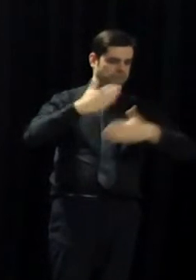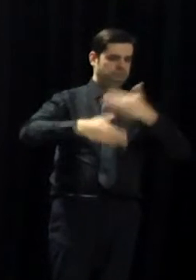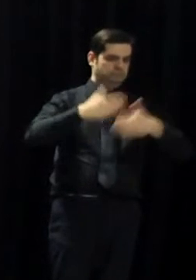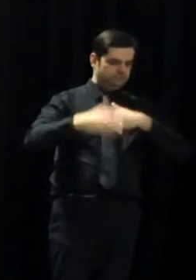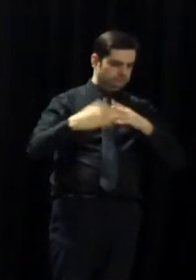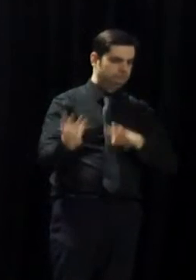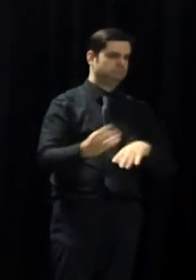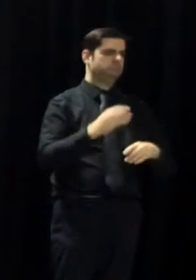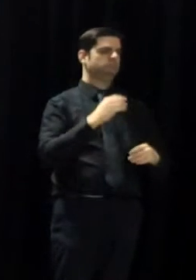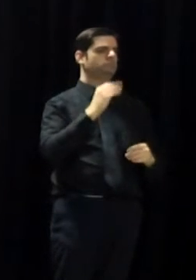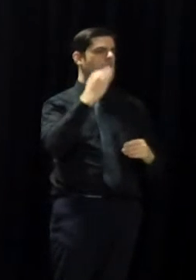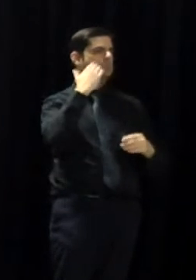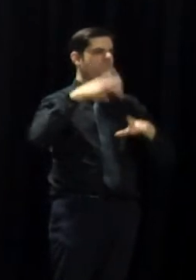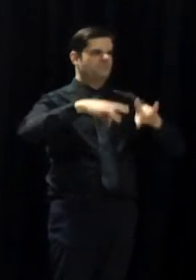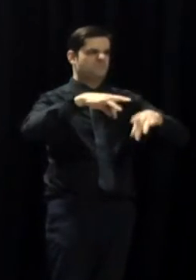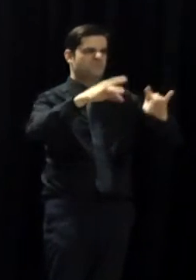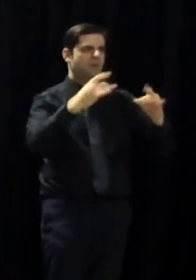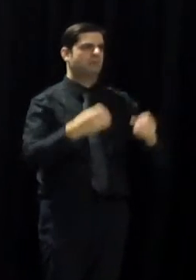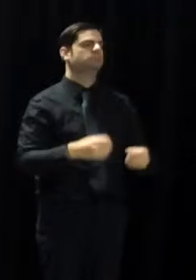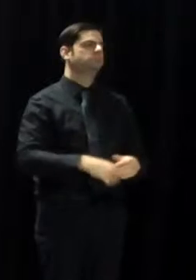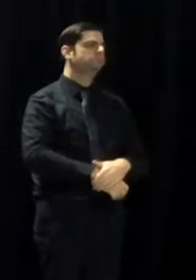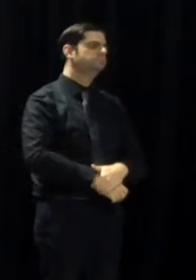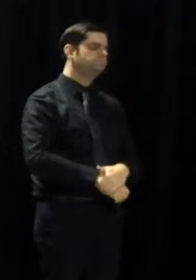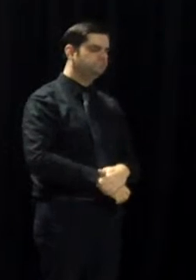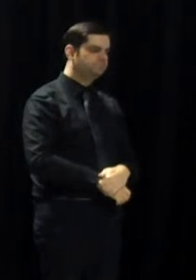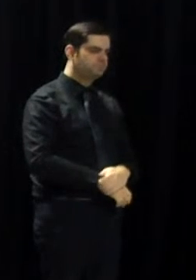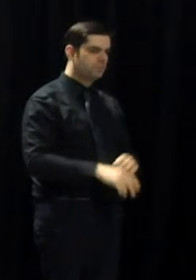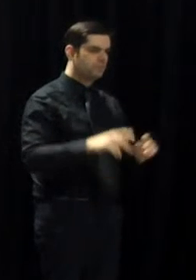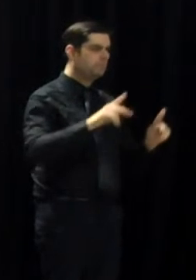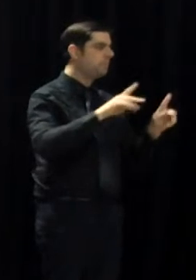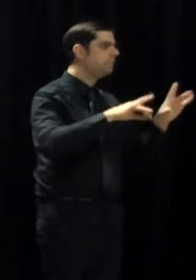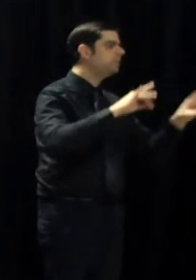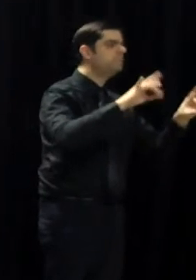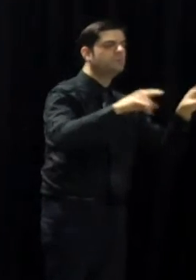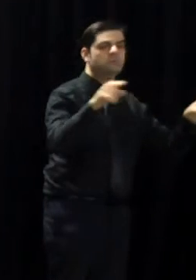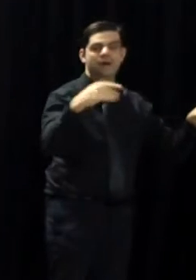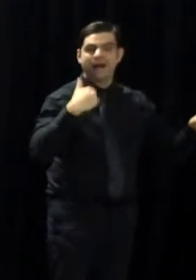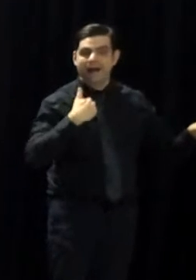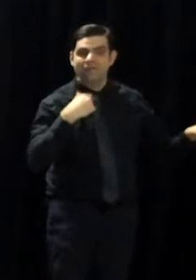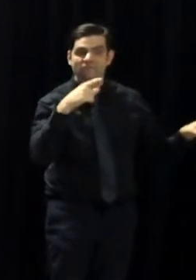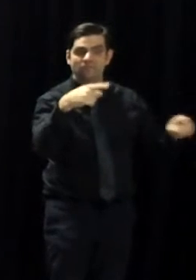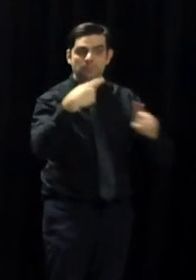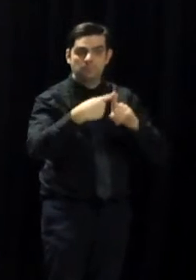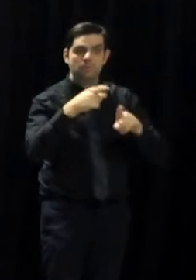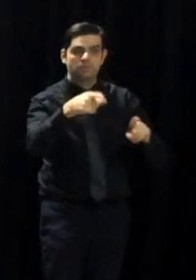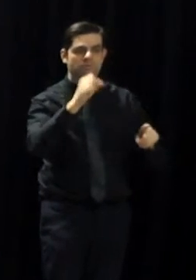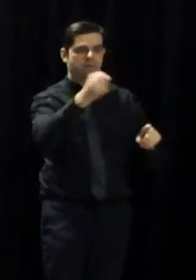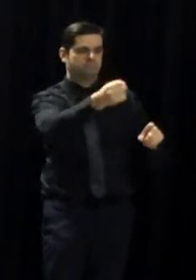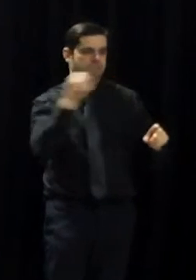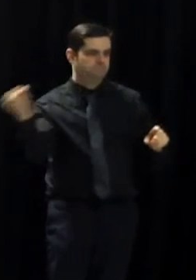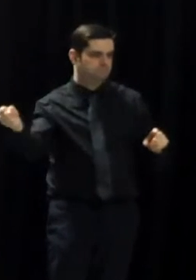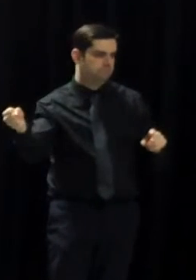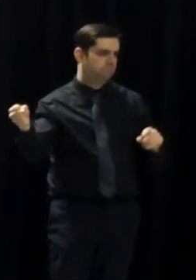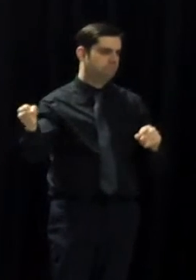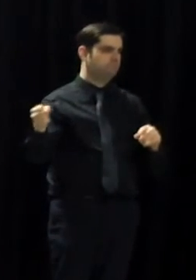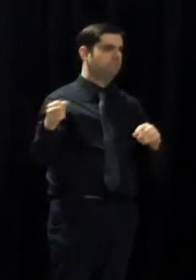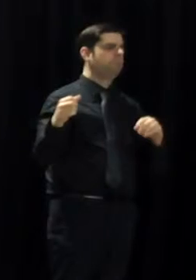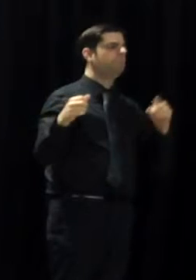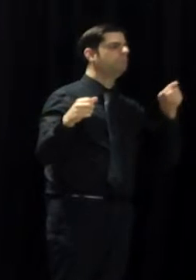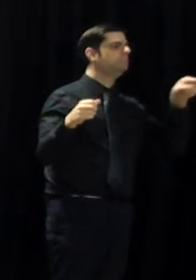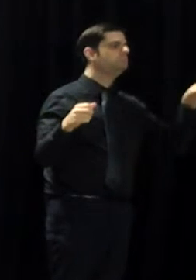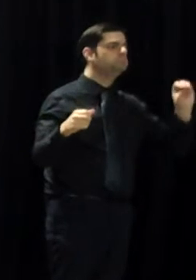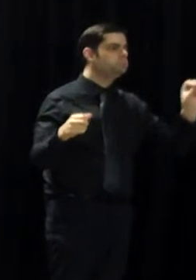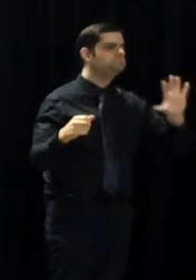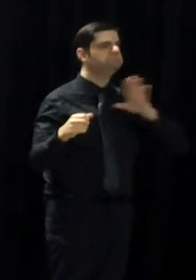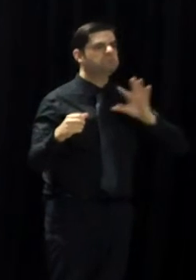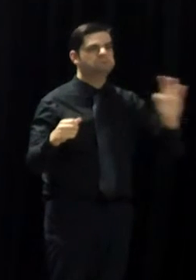these pockets of folks that aren't showing symptoms. We're getting them isolated. Now with our surge strategy, moving more